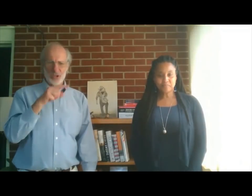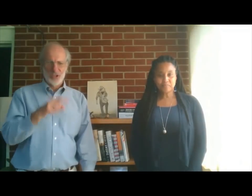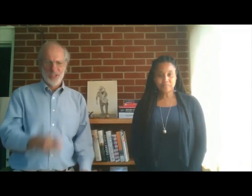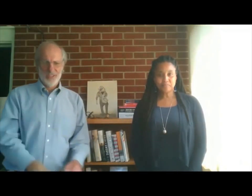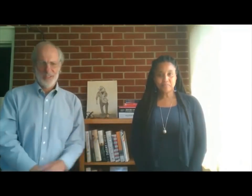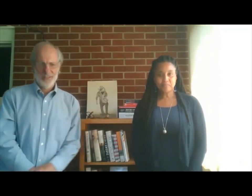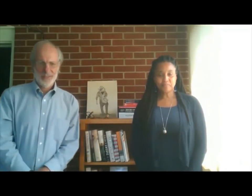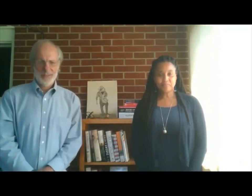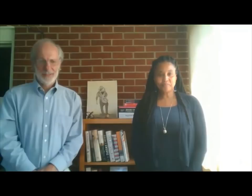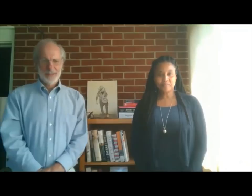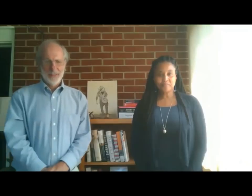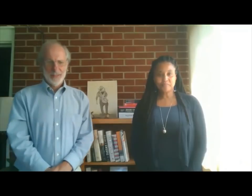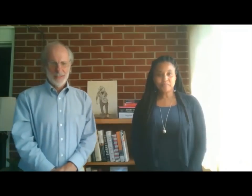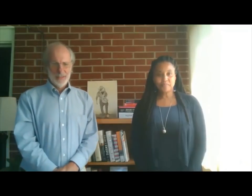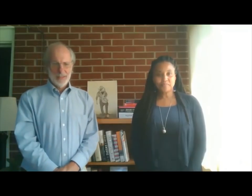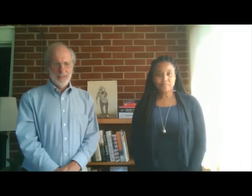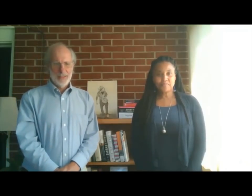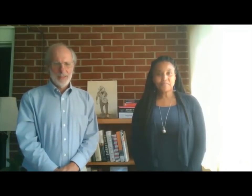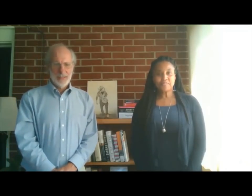Mouse.